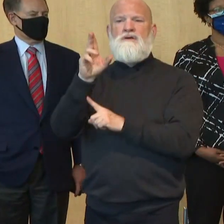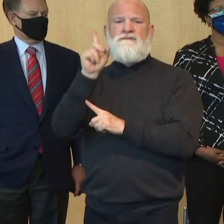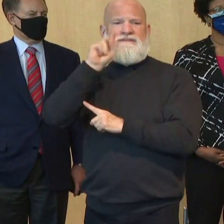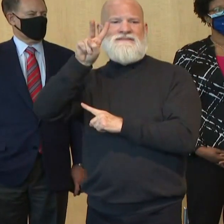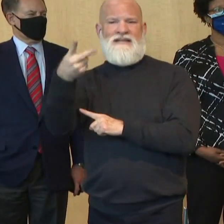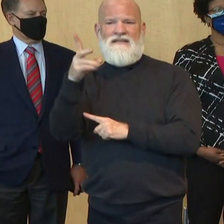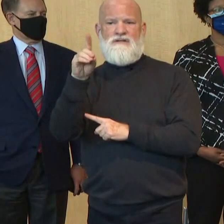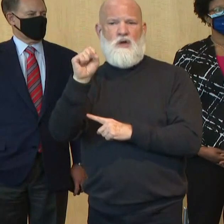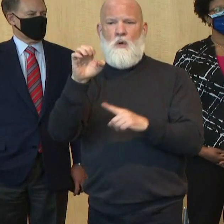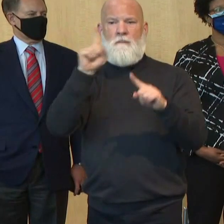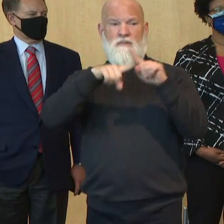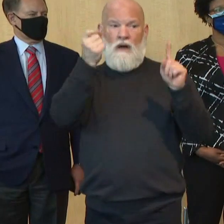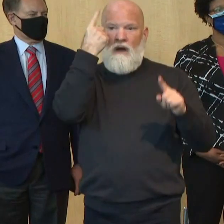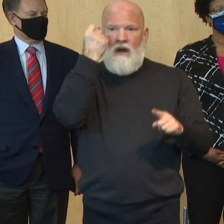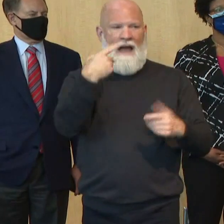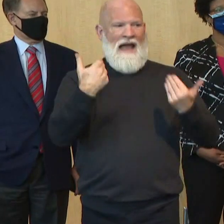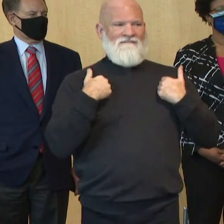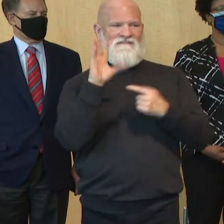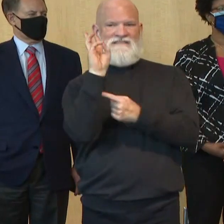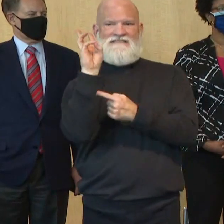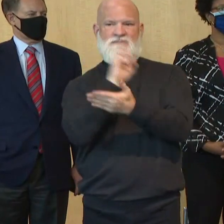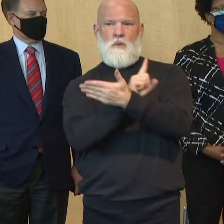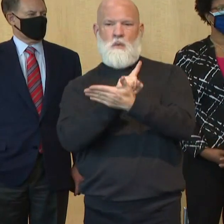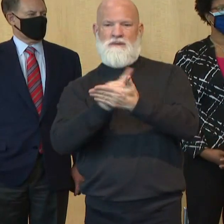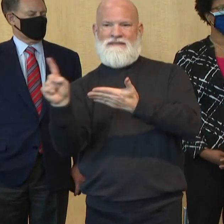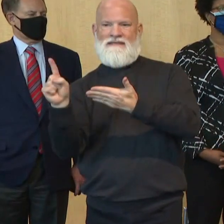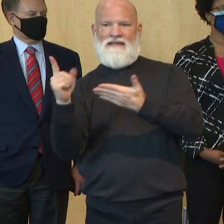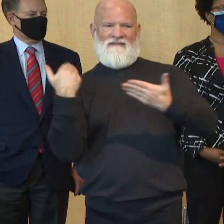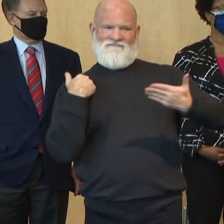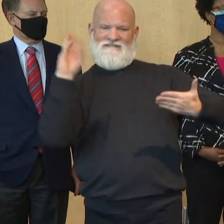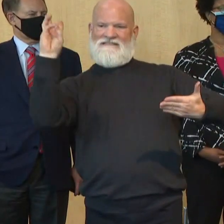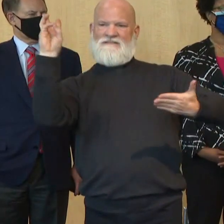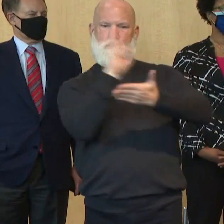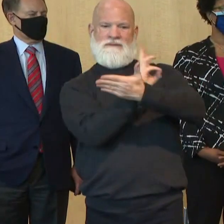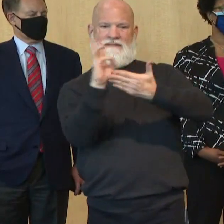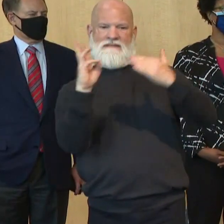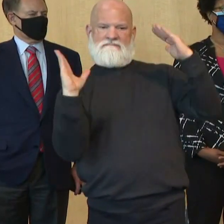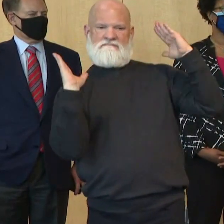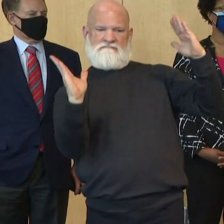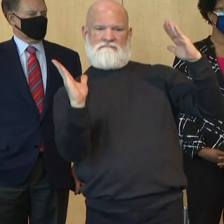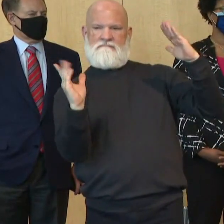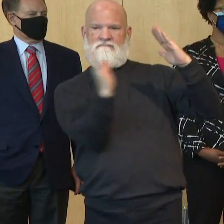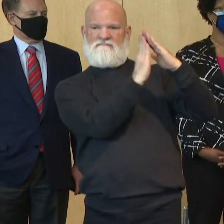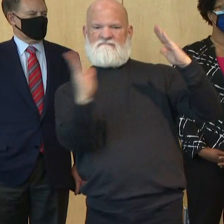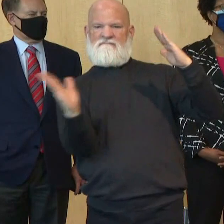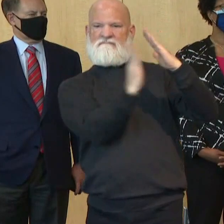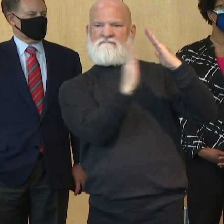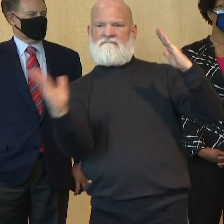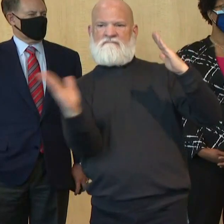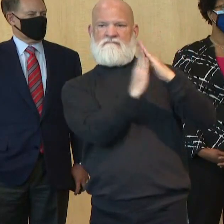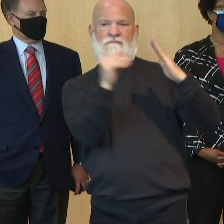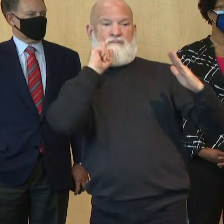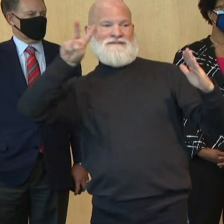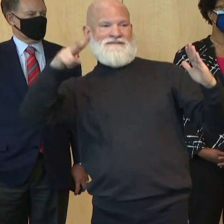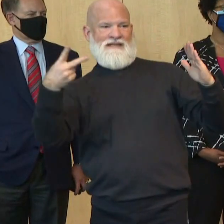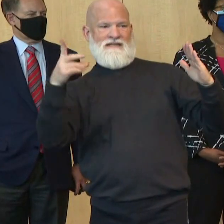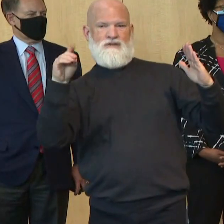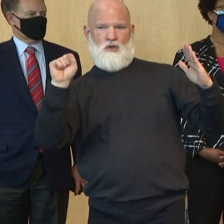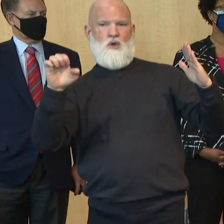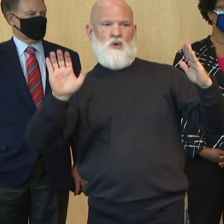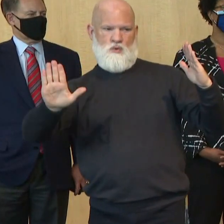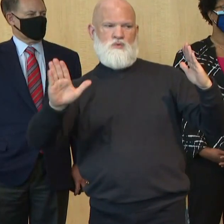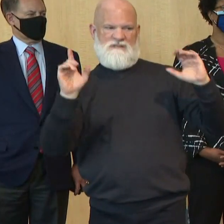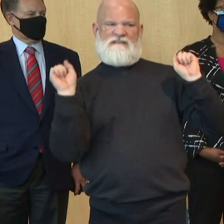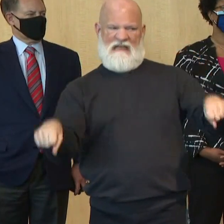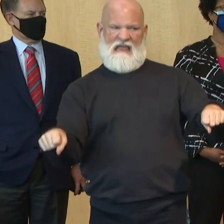clinics and otherwise that because of weather shortages and all that, are getting their doses arriving a little late. So there's really no